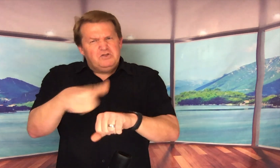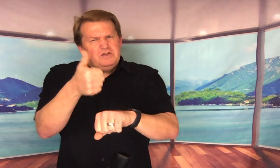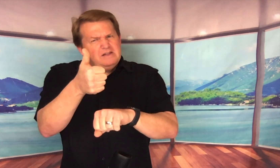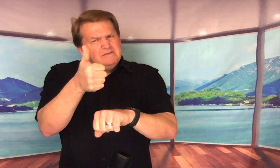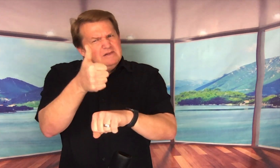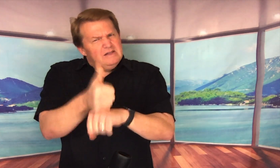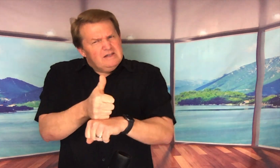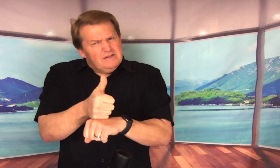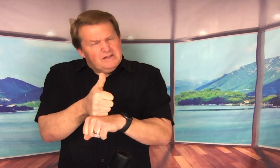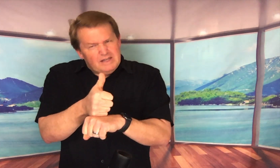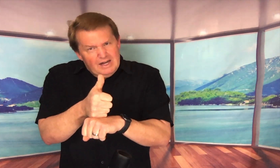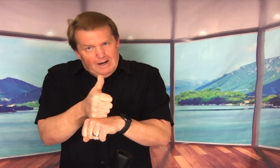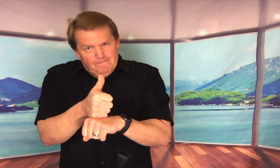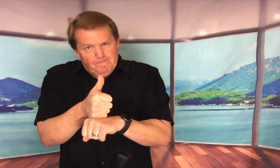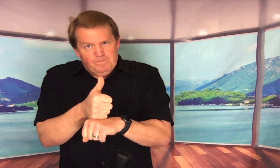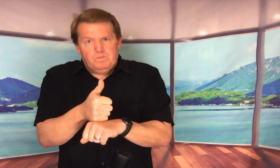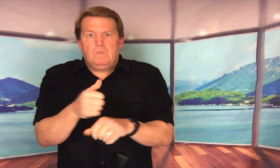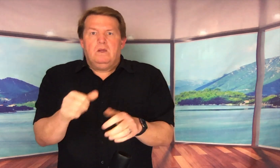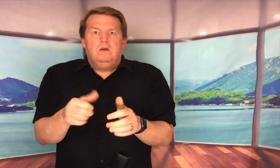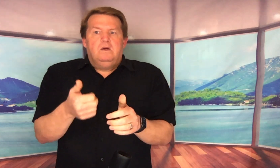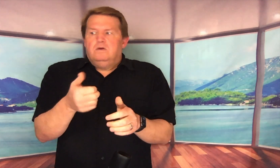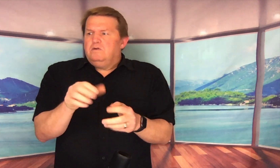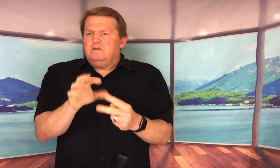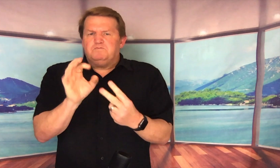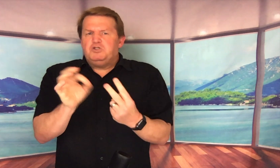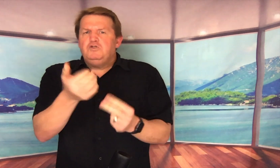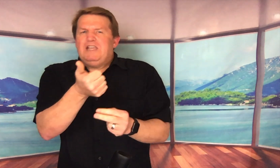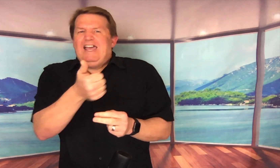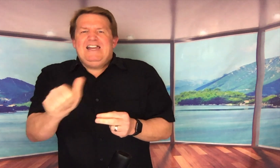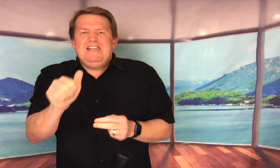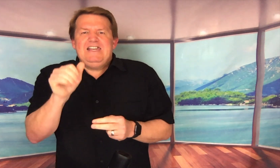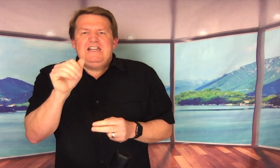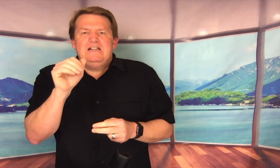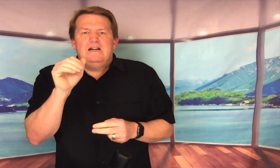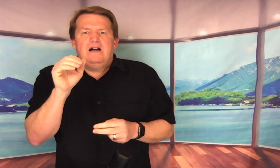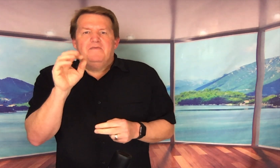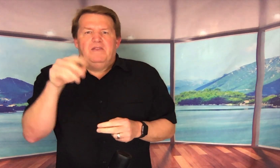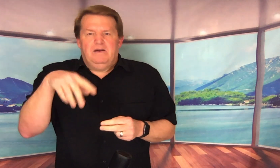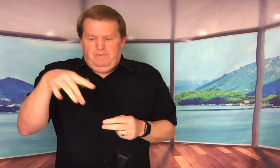the setup? Well, choose any of the